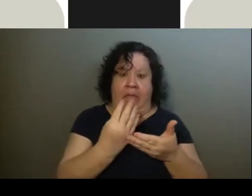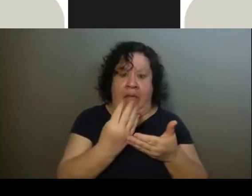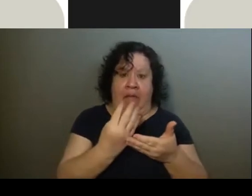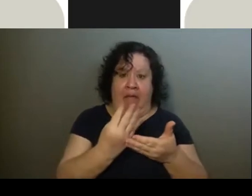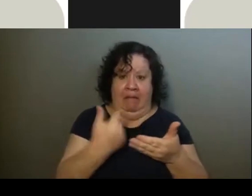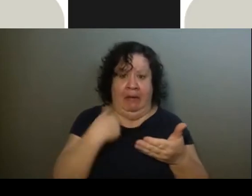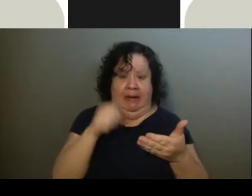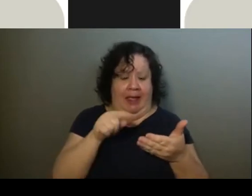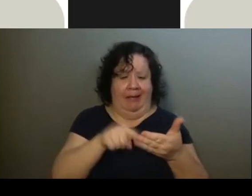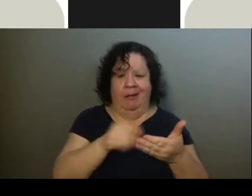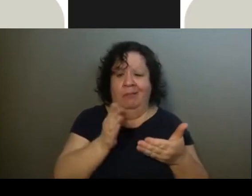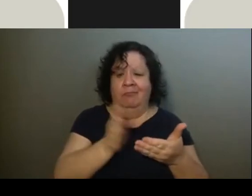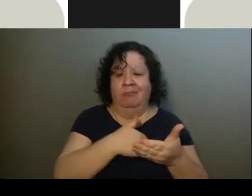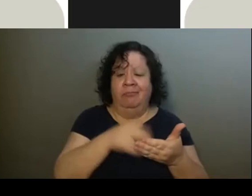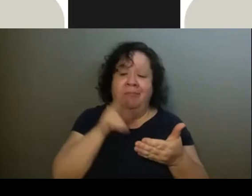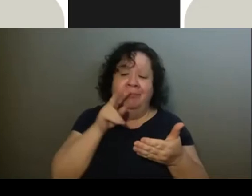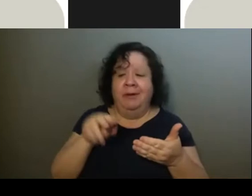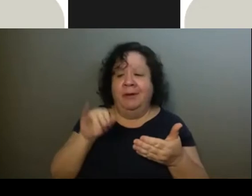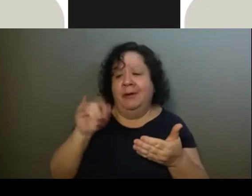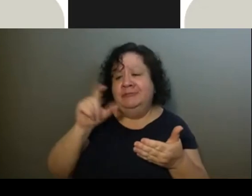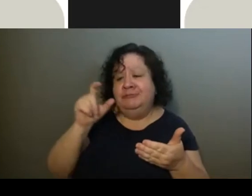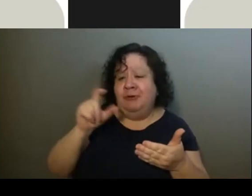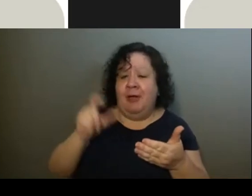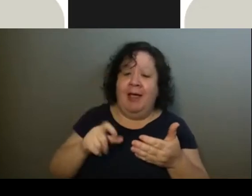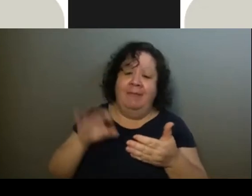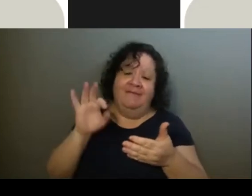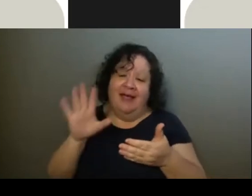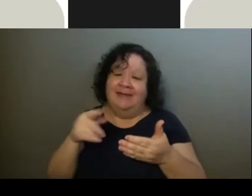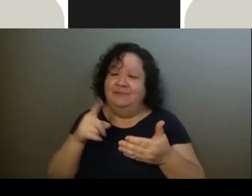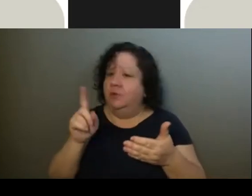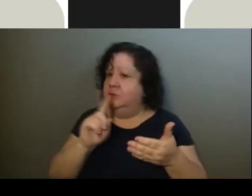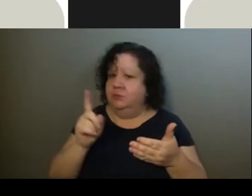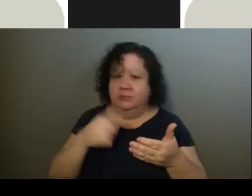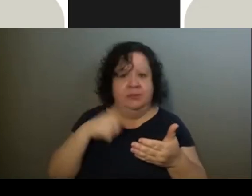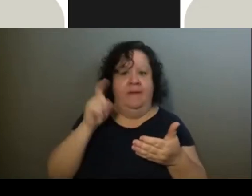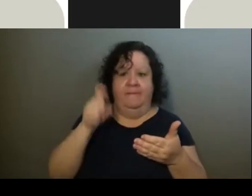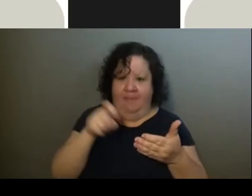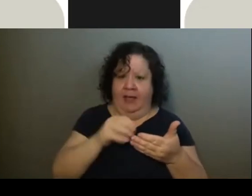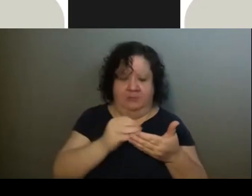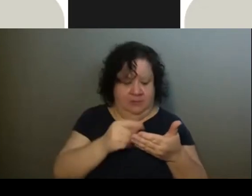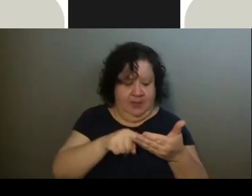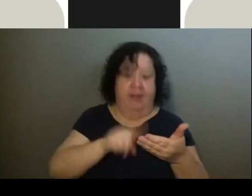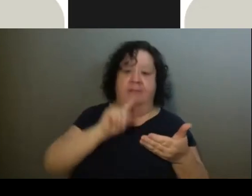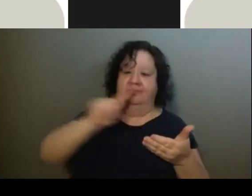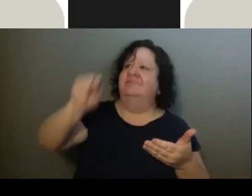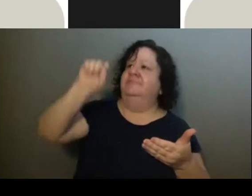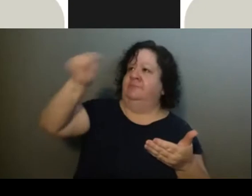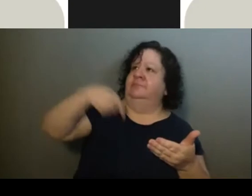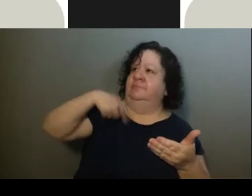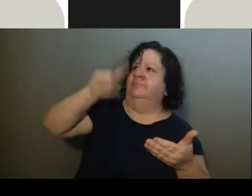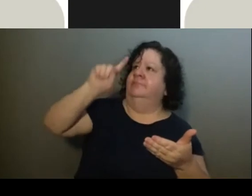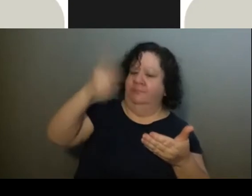should happen. So there will be a guided communication post that tracking mechanism, which takes care of, you know,